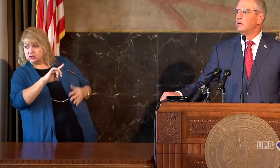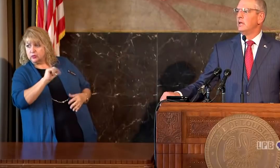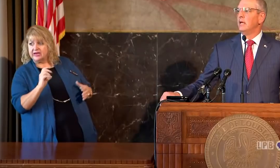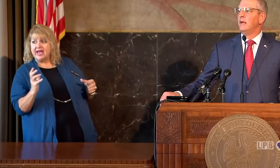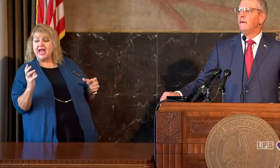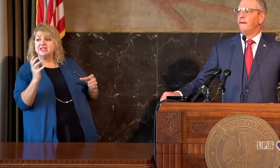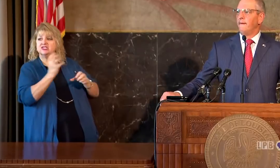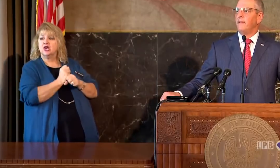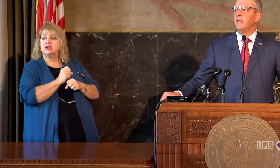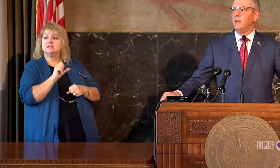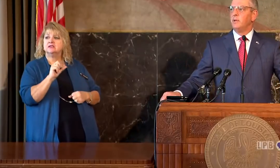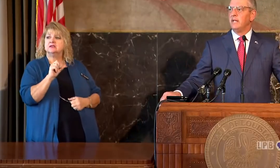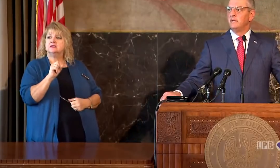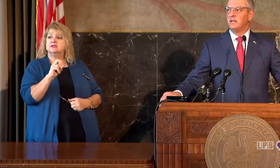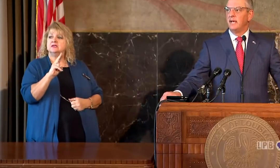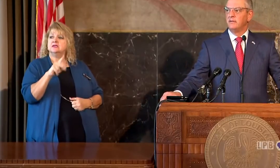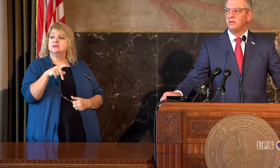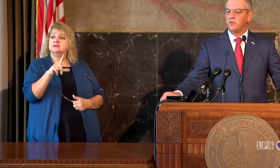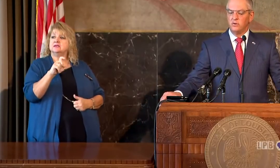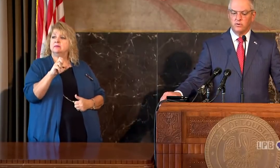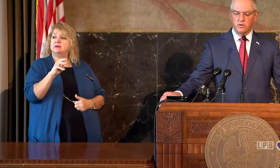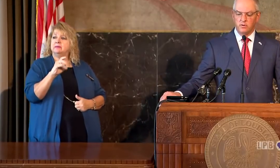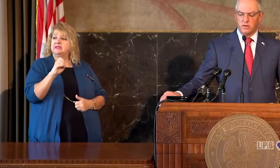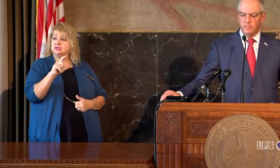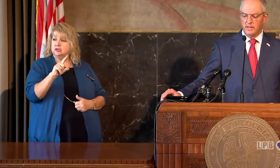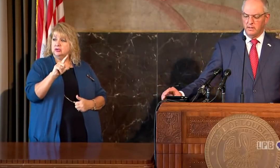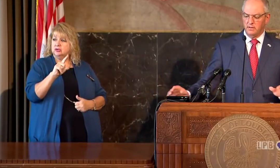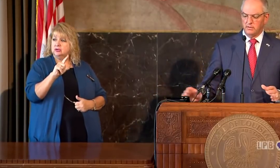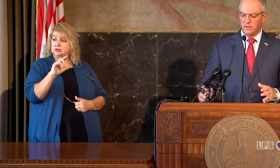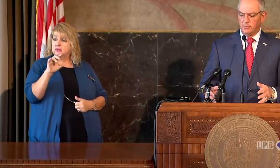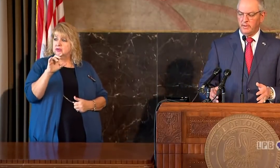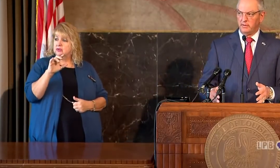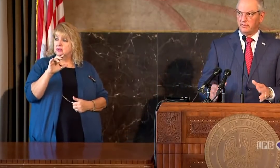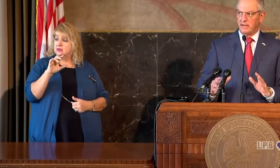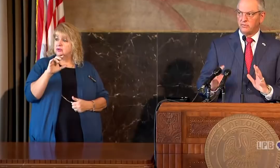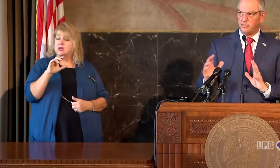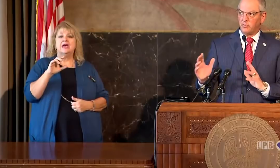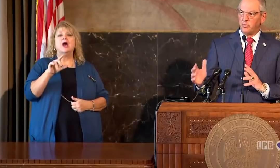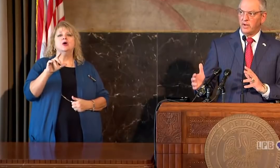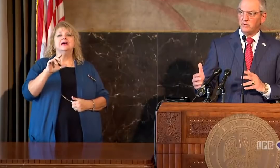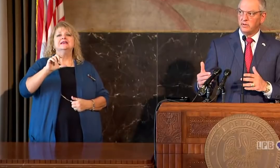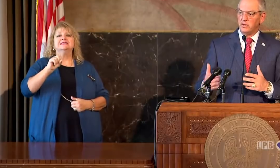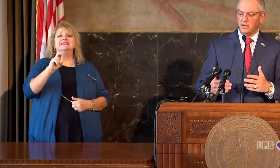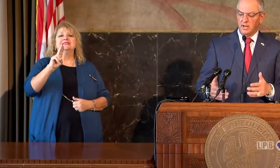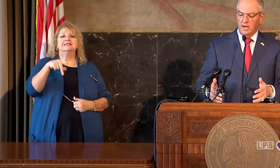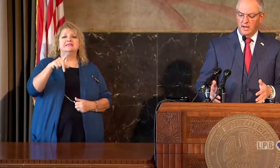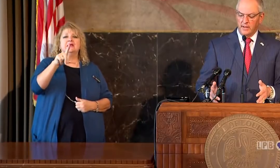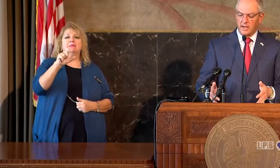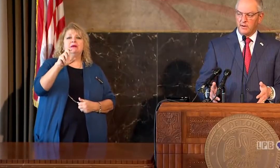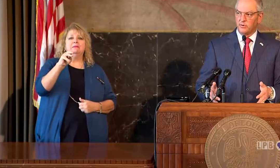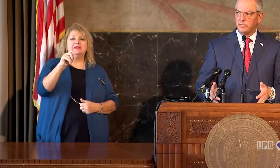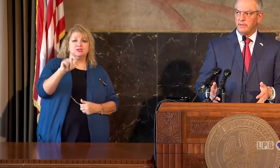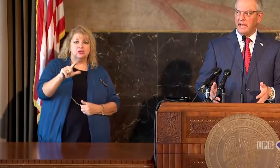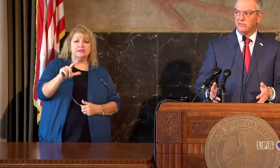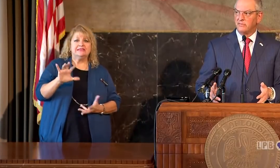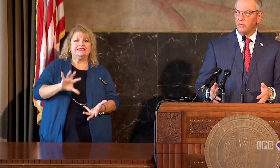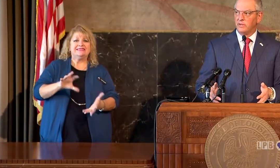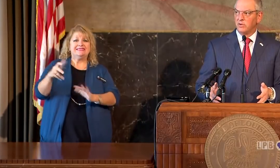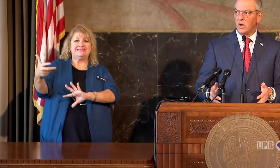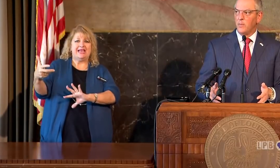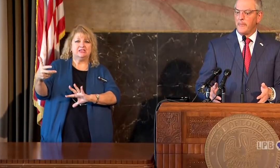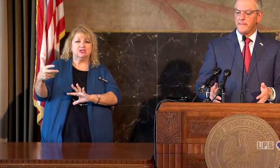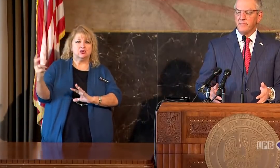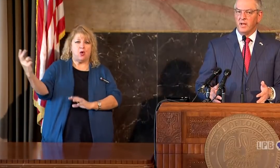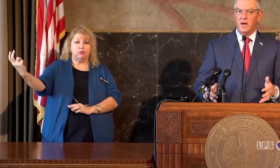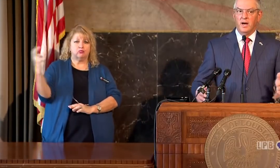Yes. Yeah, we did today. So you're talking about the supplemental disaster appropriation that Congress passed several